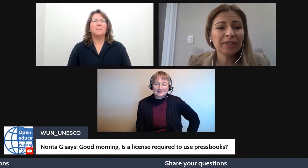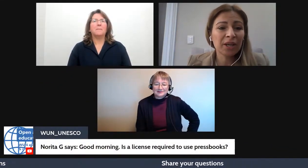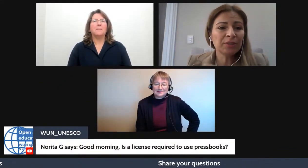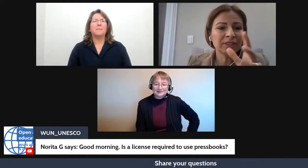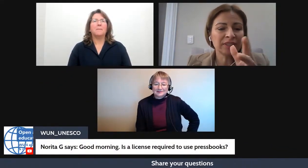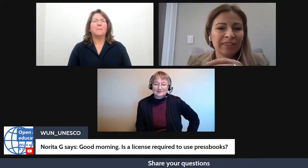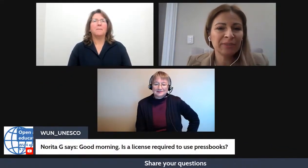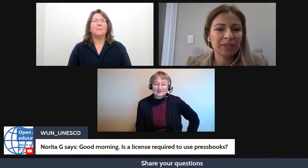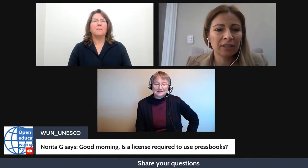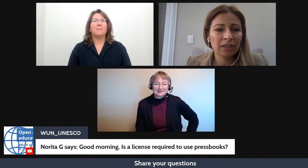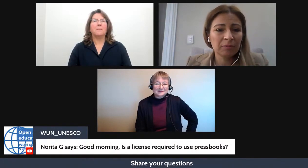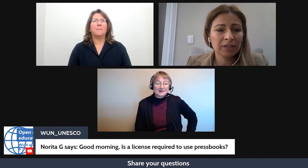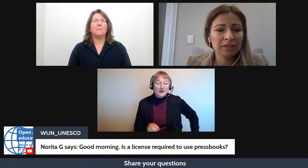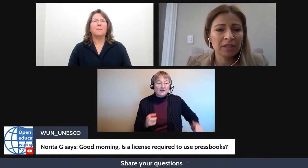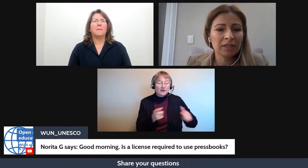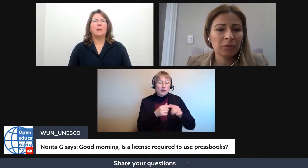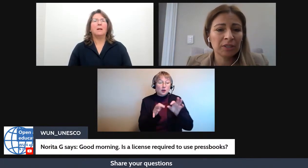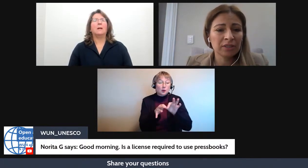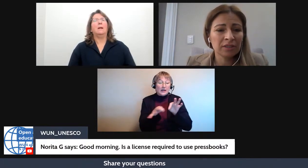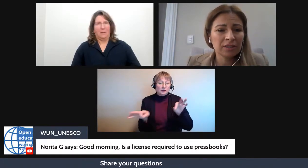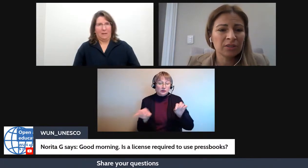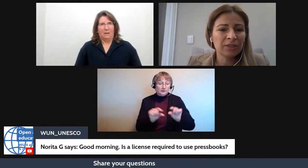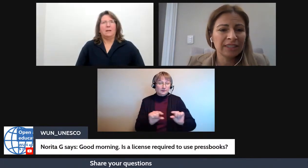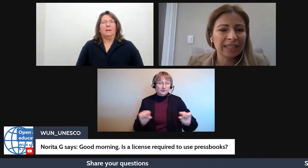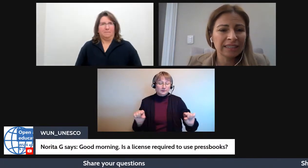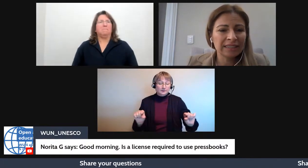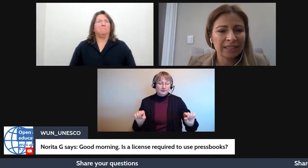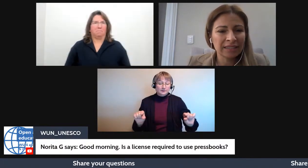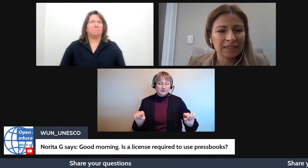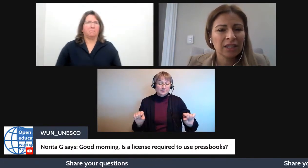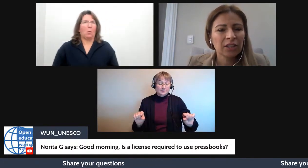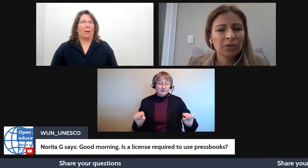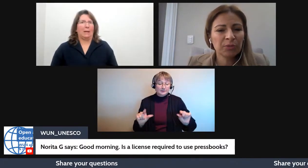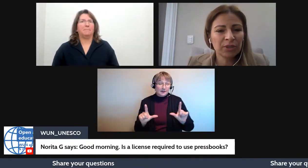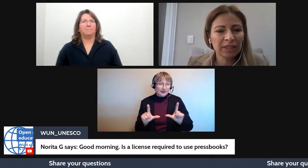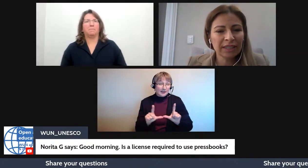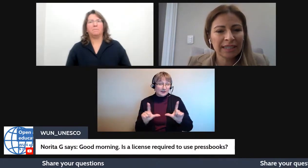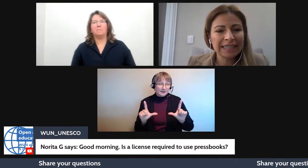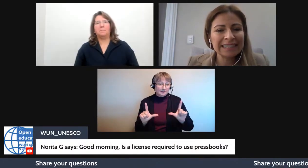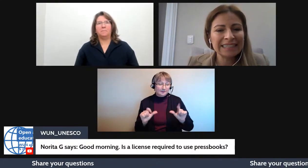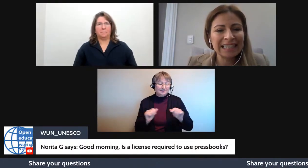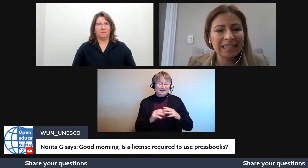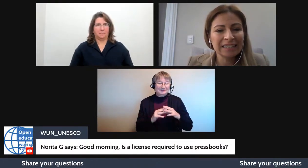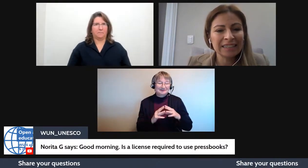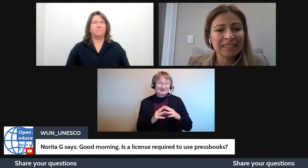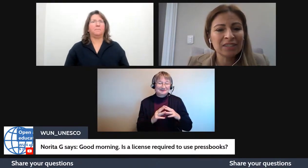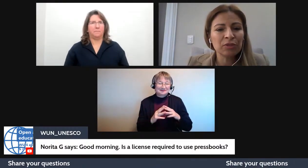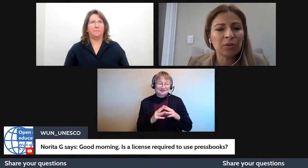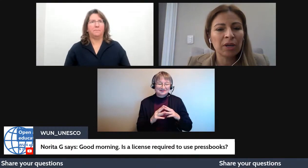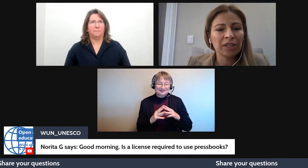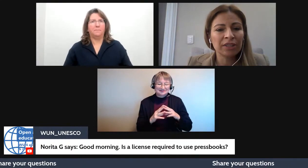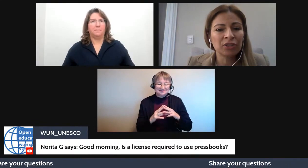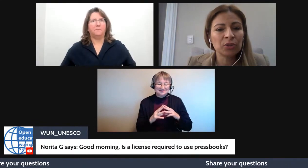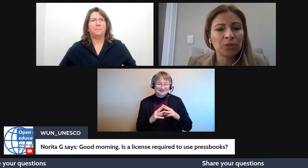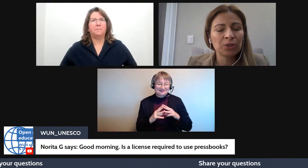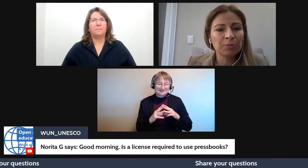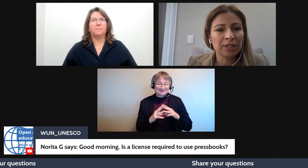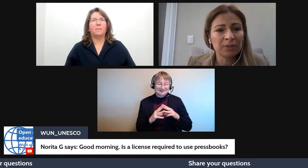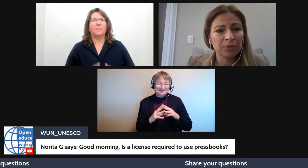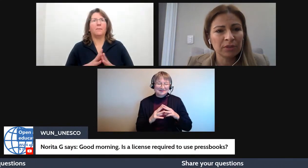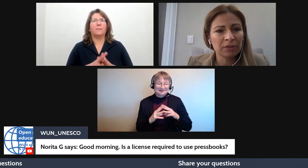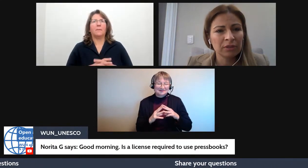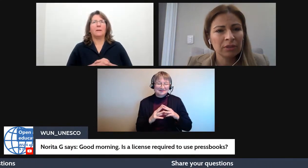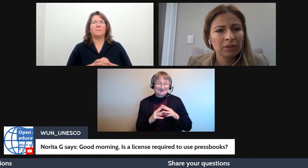Thank you. And now we're starting with the comments and the questions. Norita says, good morning. Is a license required to